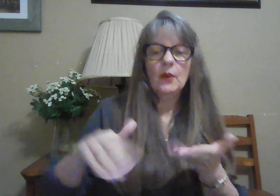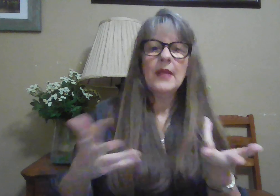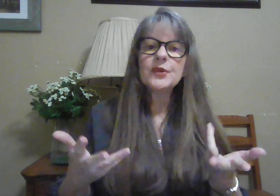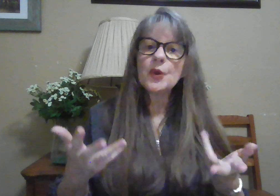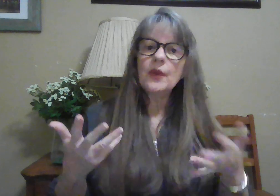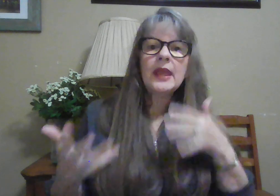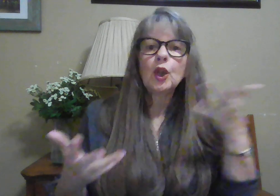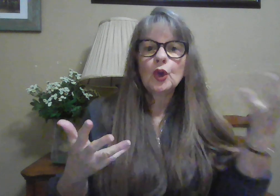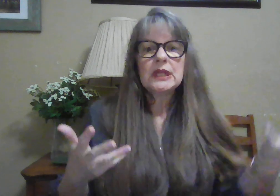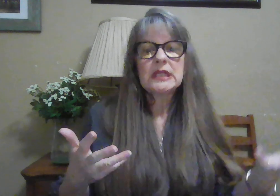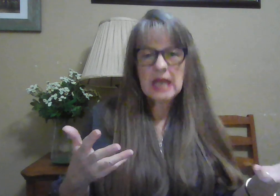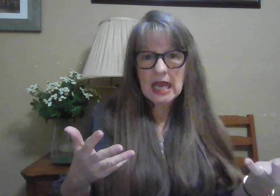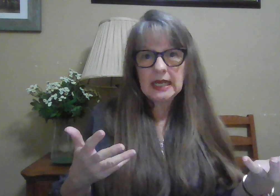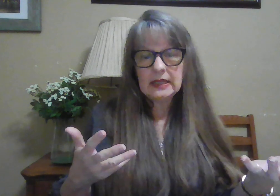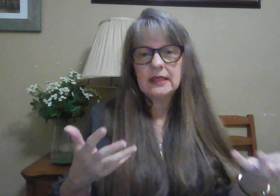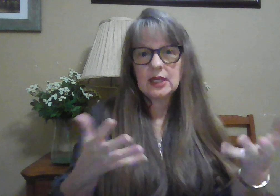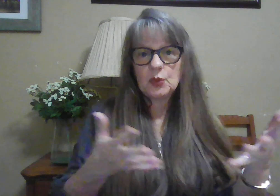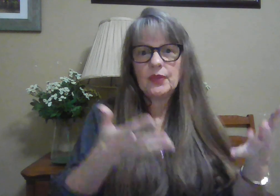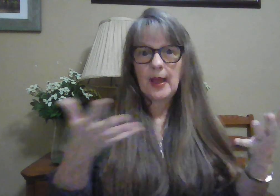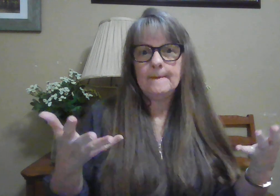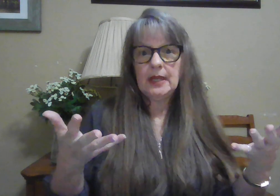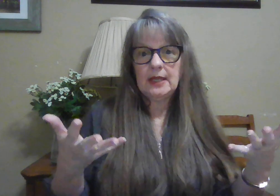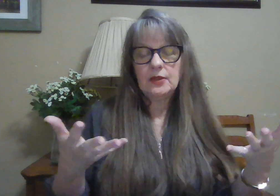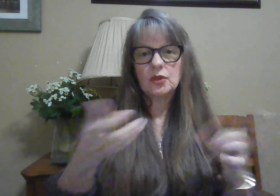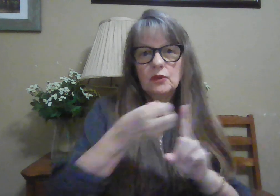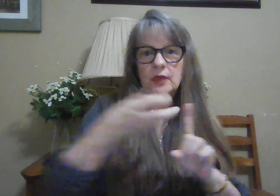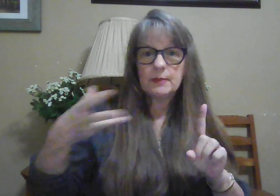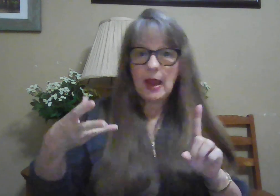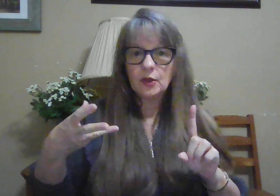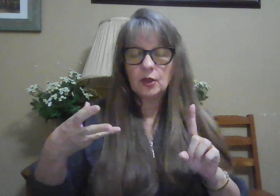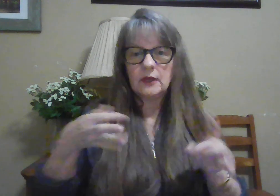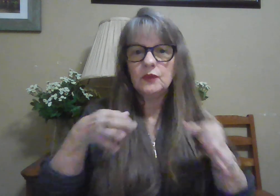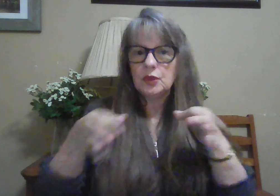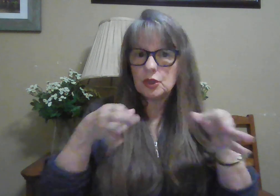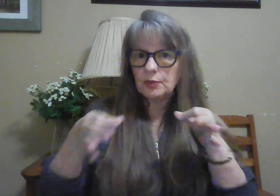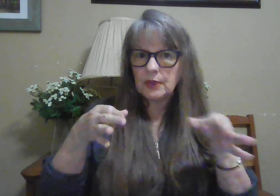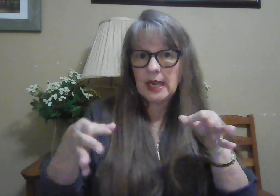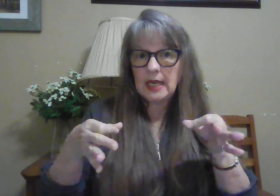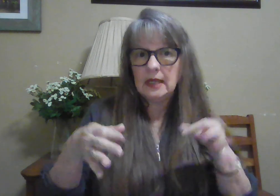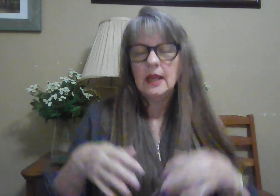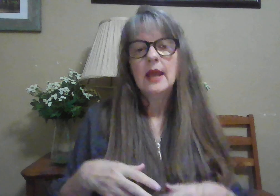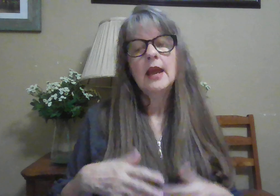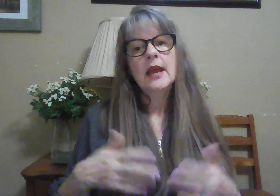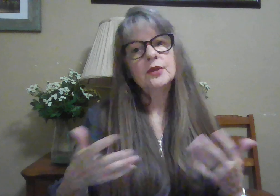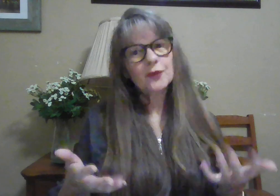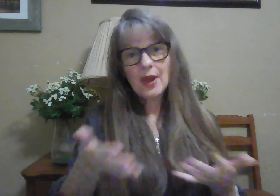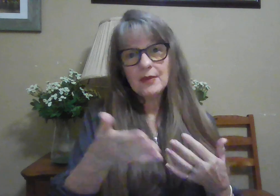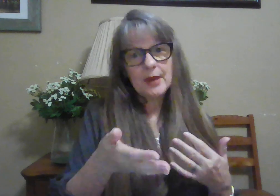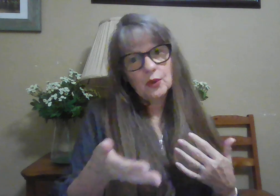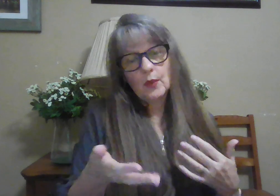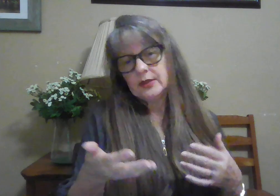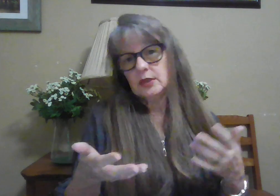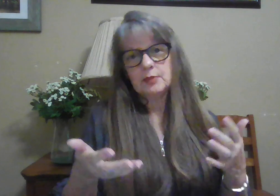and so then they learn a sign that that's what that means. So you've expounded on it, you explain. And so if you have a better way to